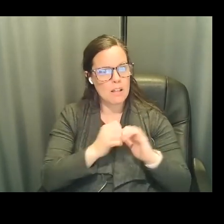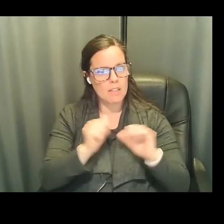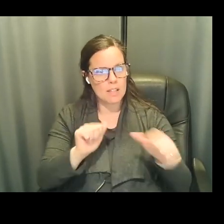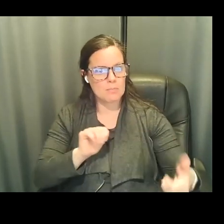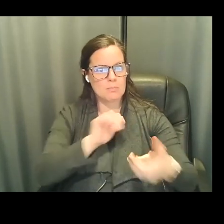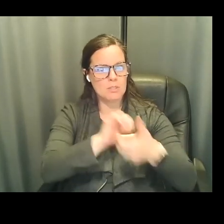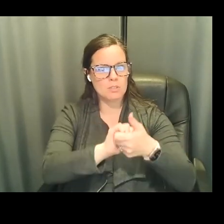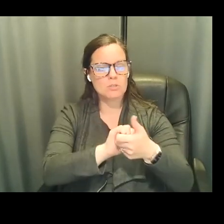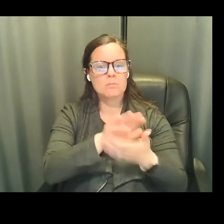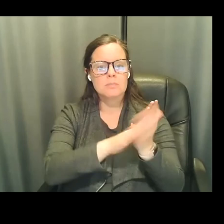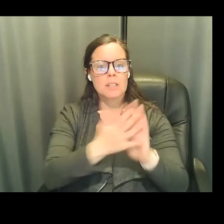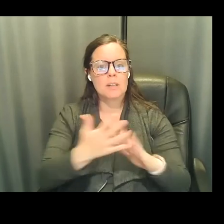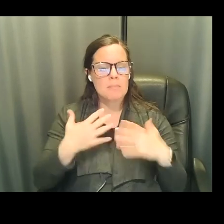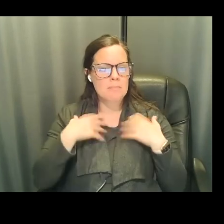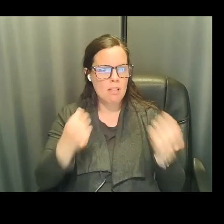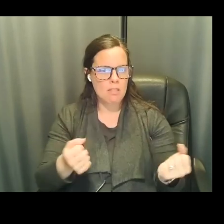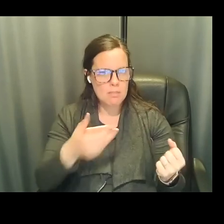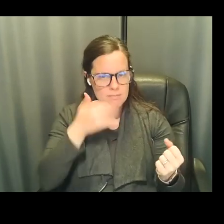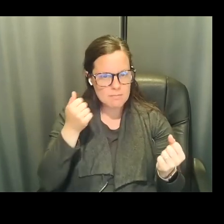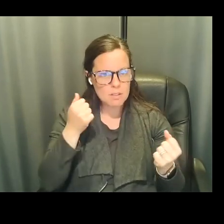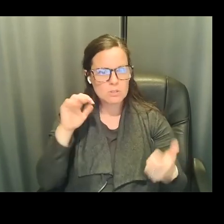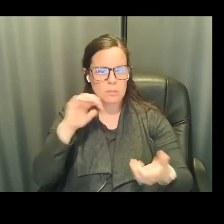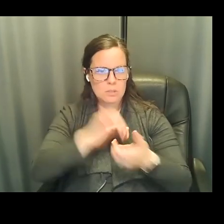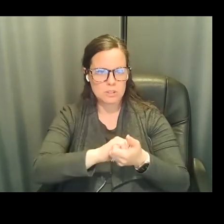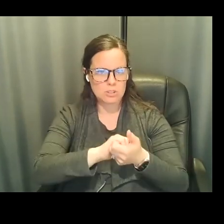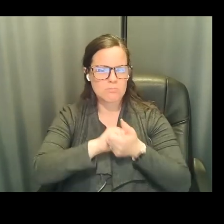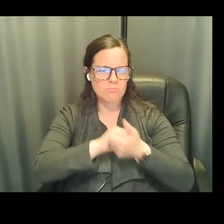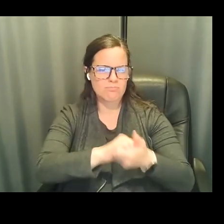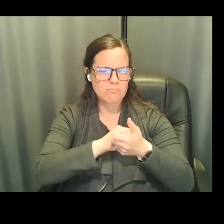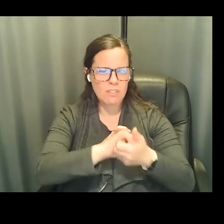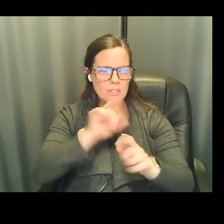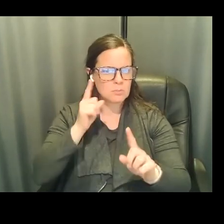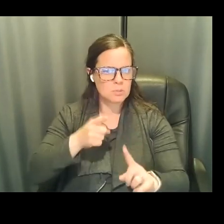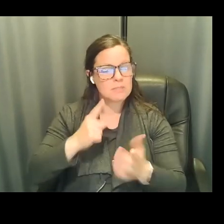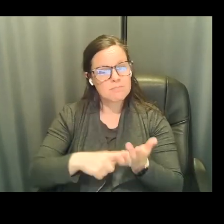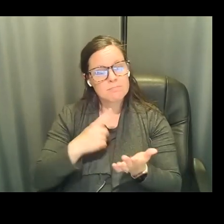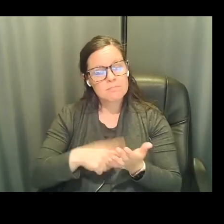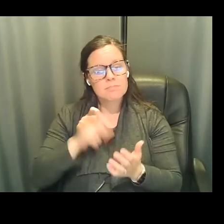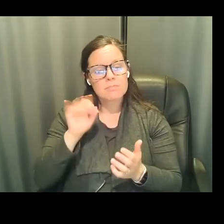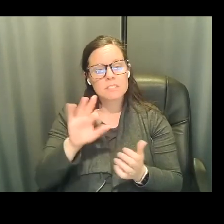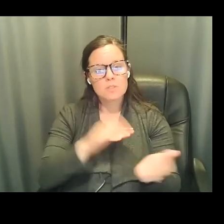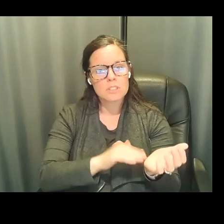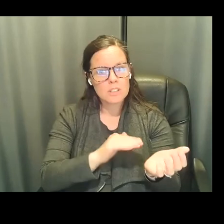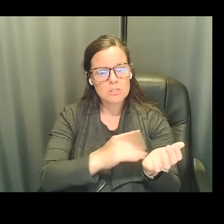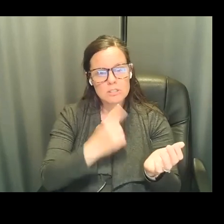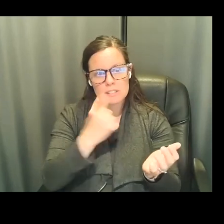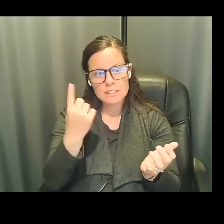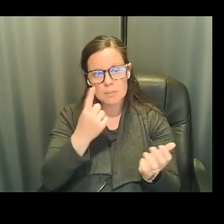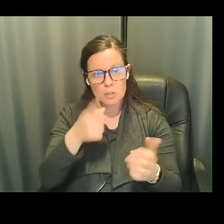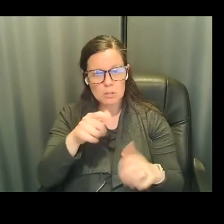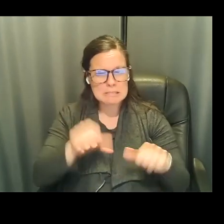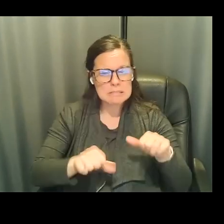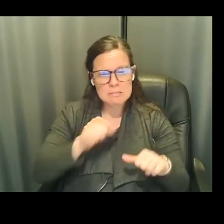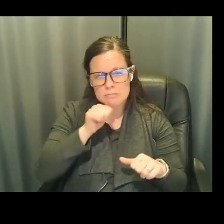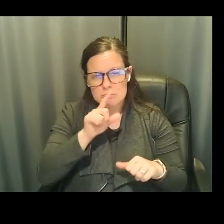health. So that's the partnership. It's meant to be a collaboration. And sometimes if your doctor is saying something and you're not sure about